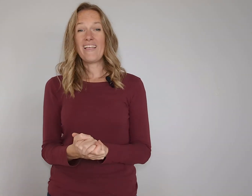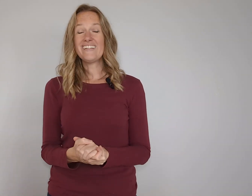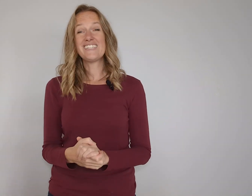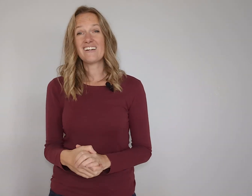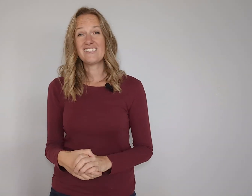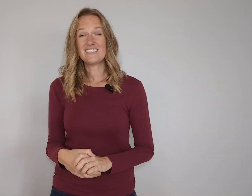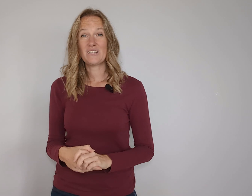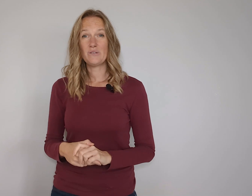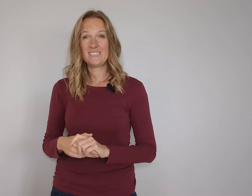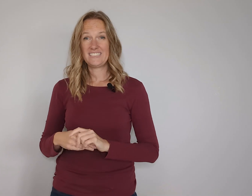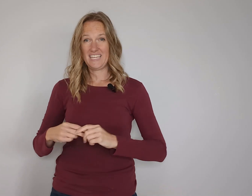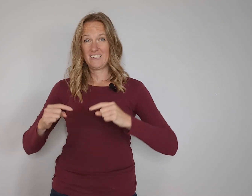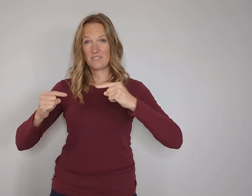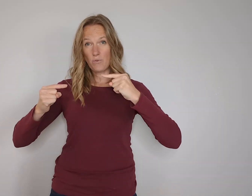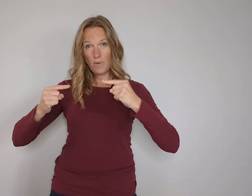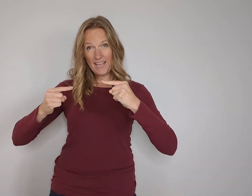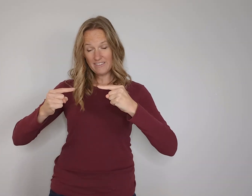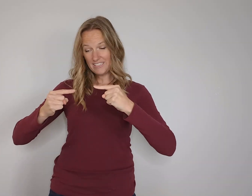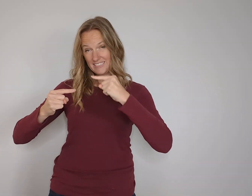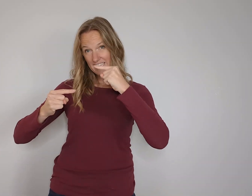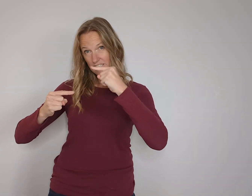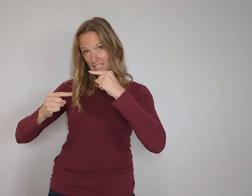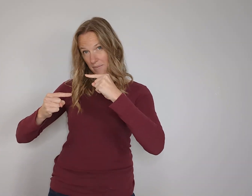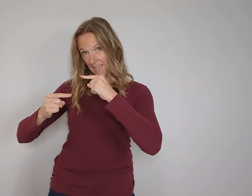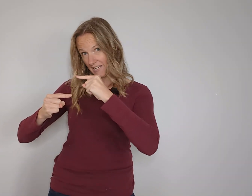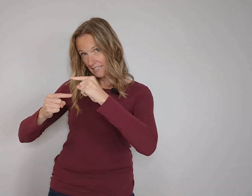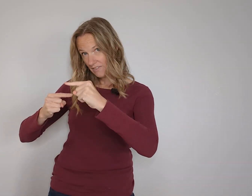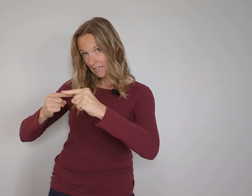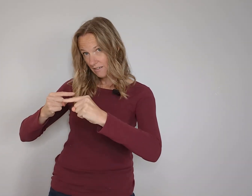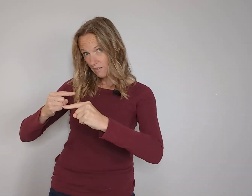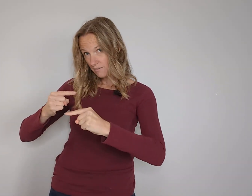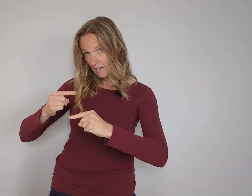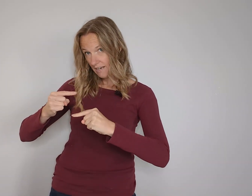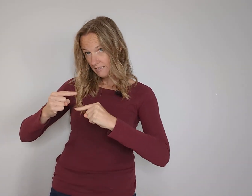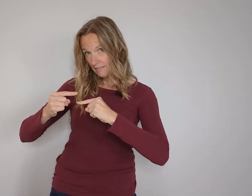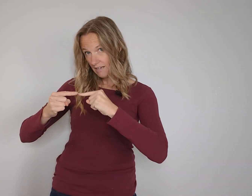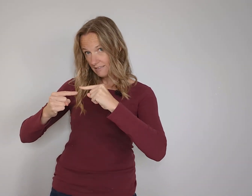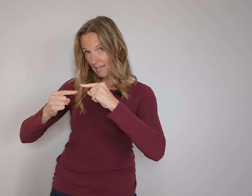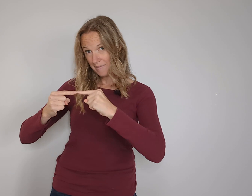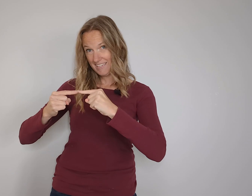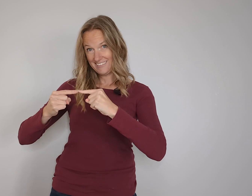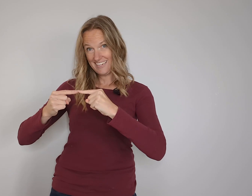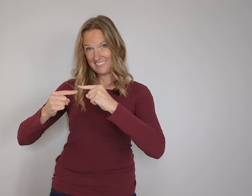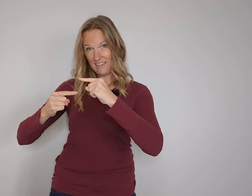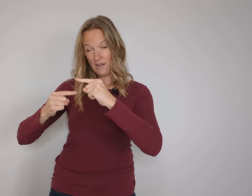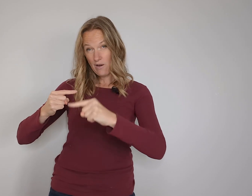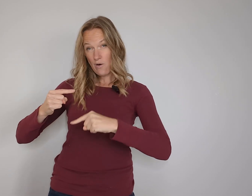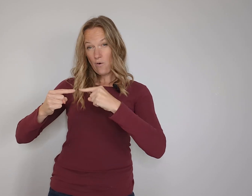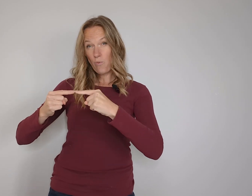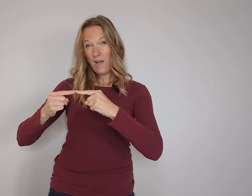When the darkness closes in. So when you're going to take your dominant index finger, go around your non-dominant and touch it.